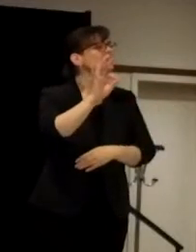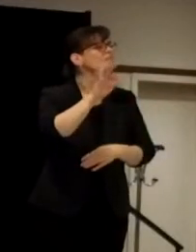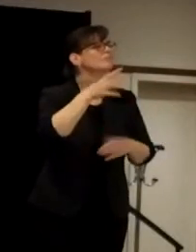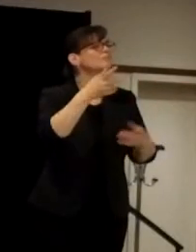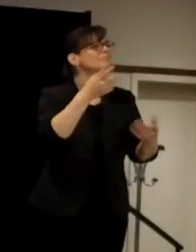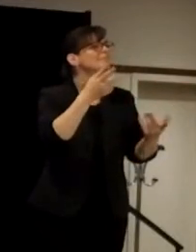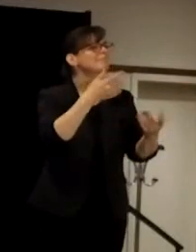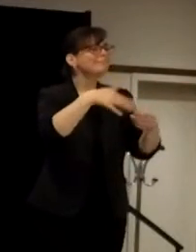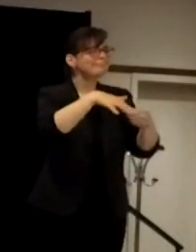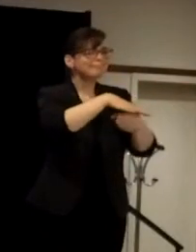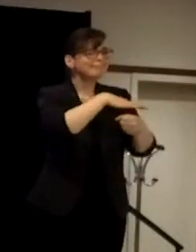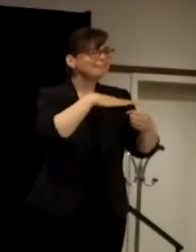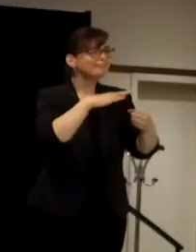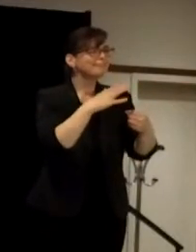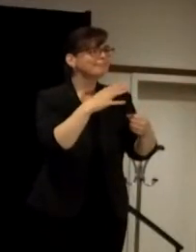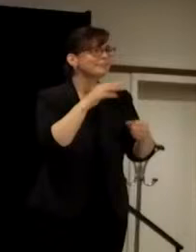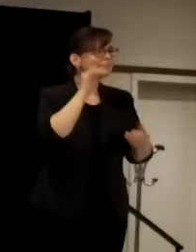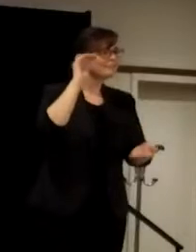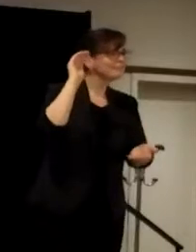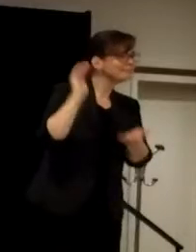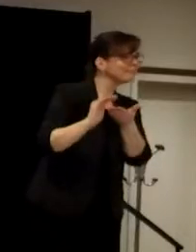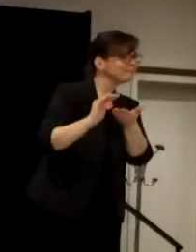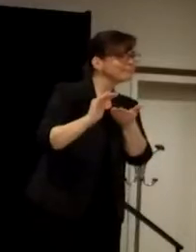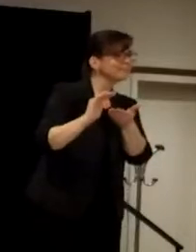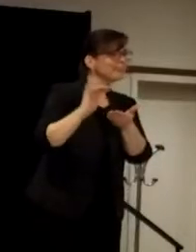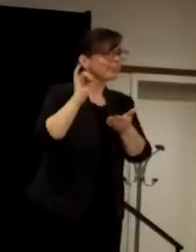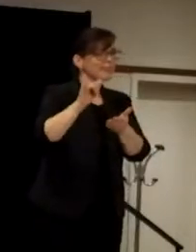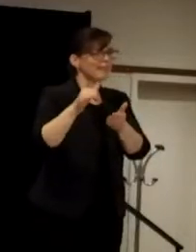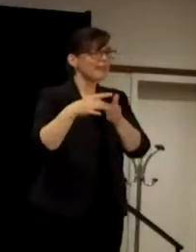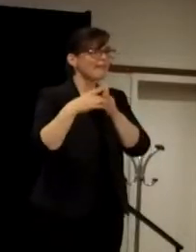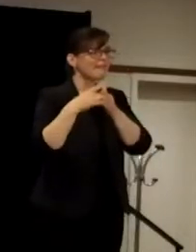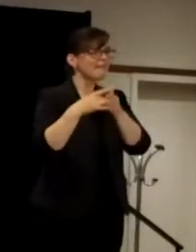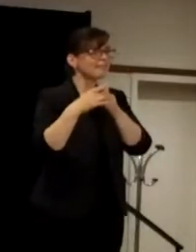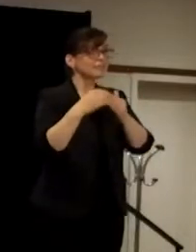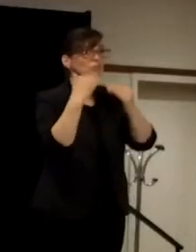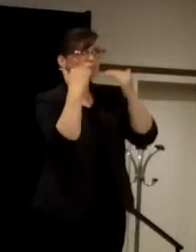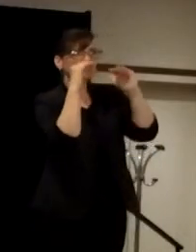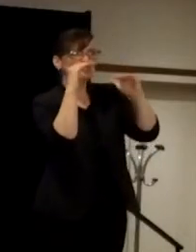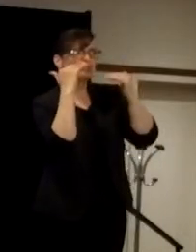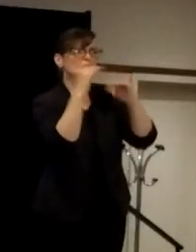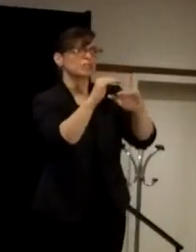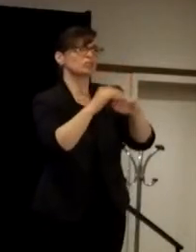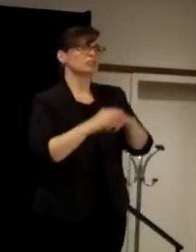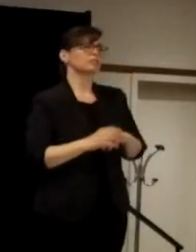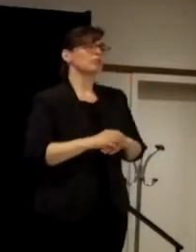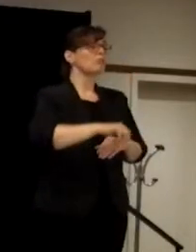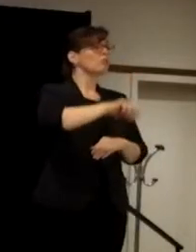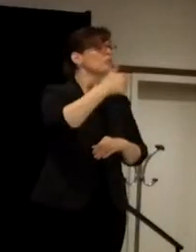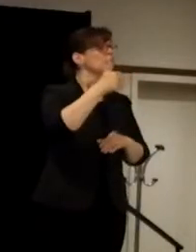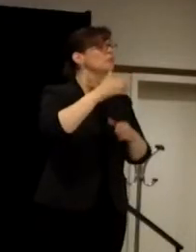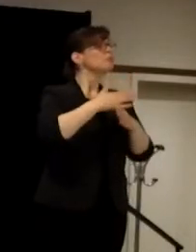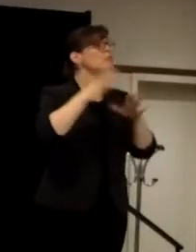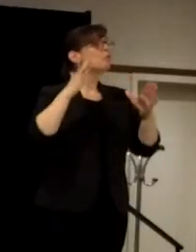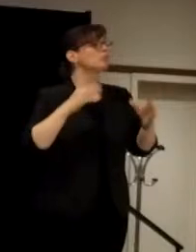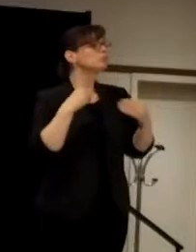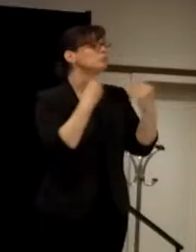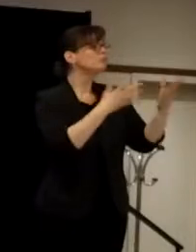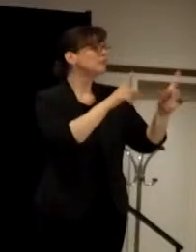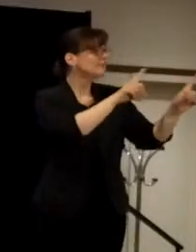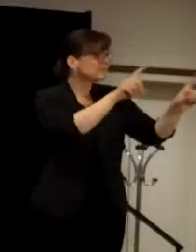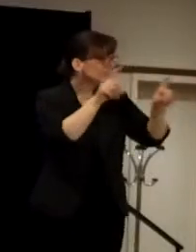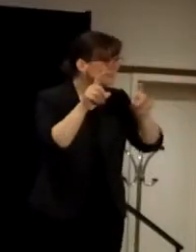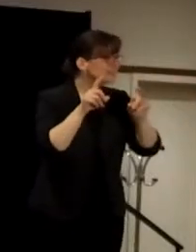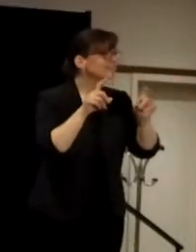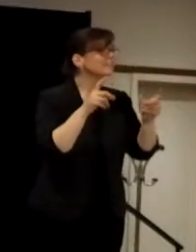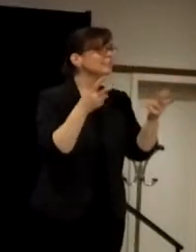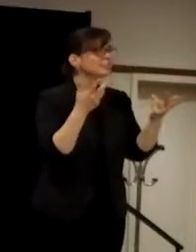either a loosening of guidance or other partners to test. Circling back to the